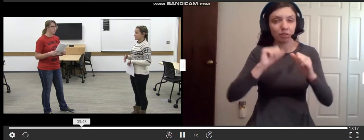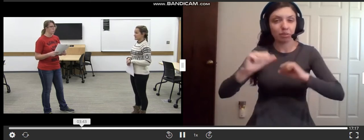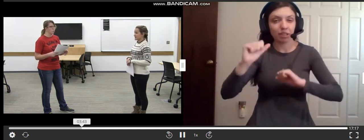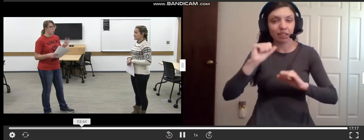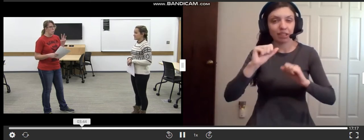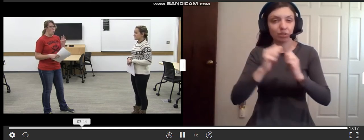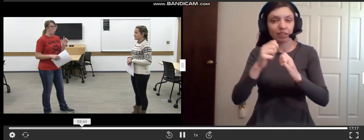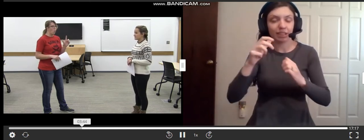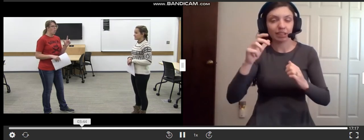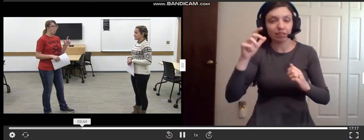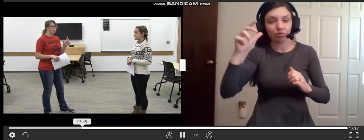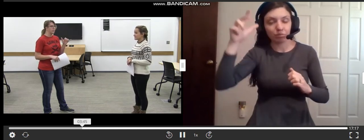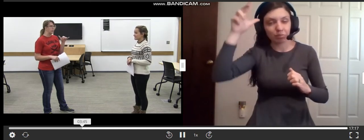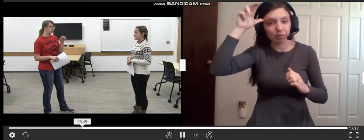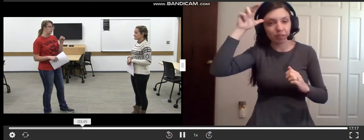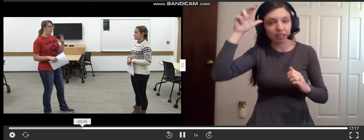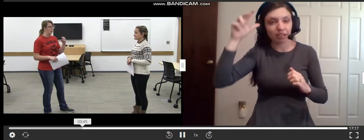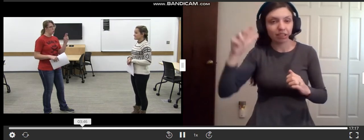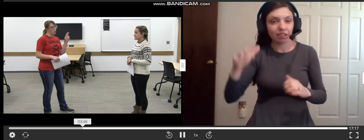Lady Macbeth?